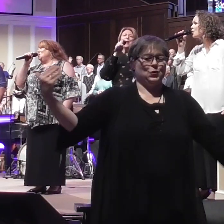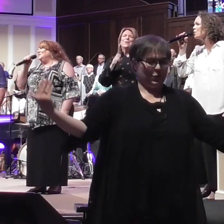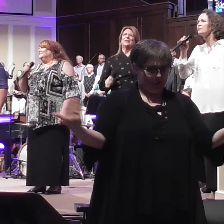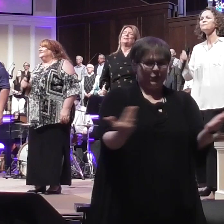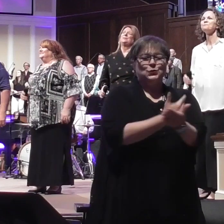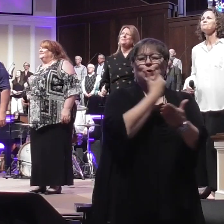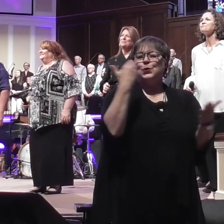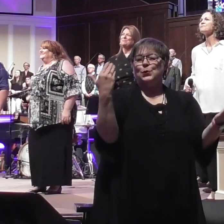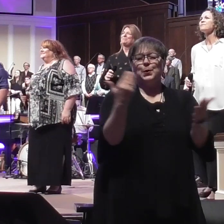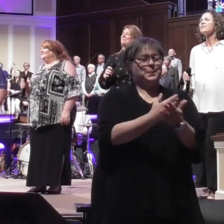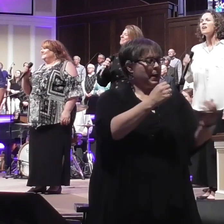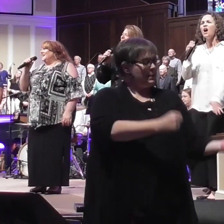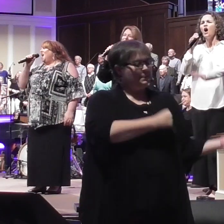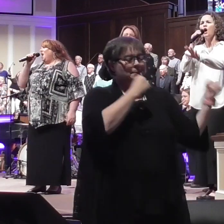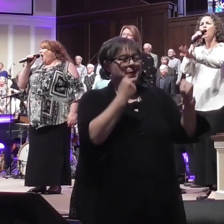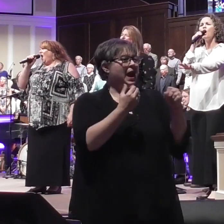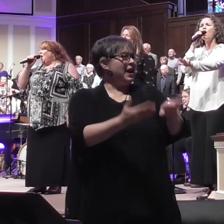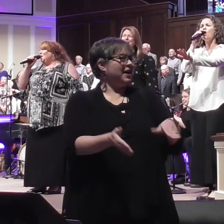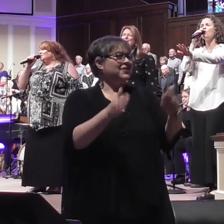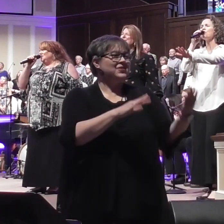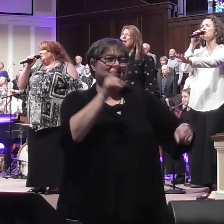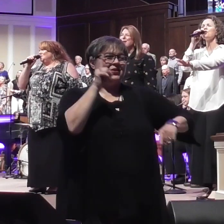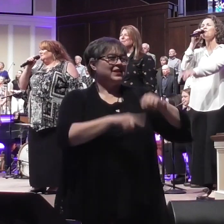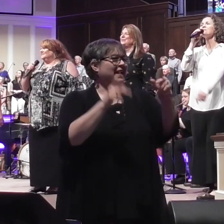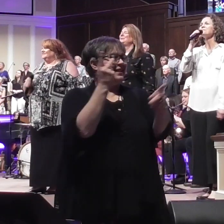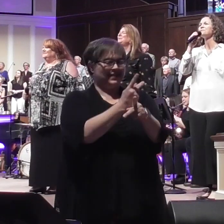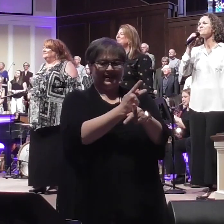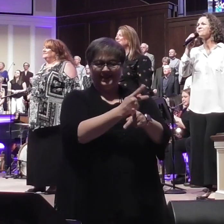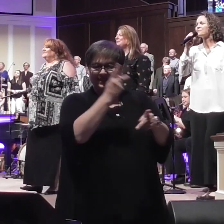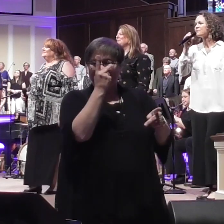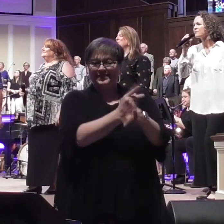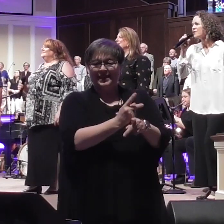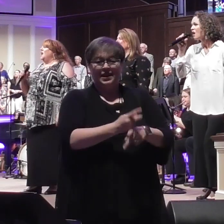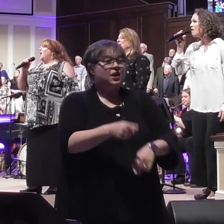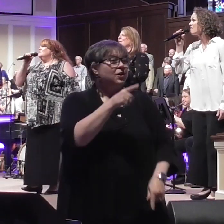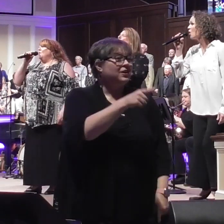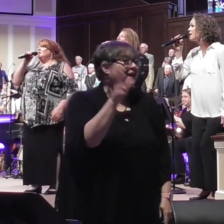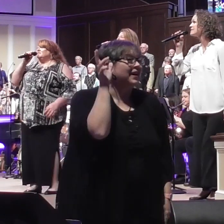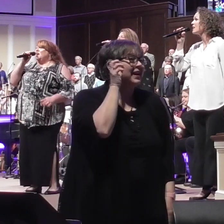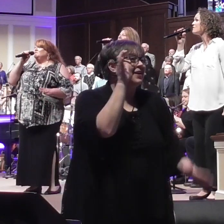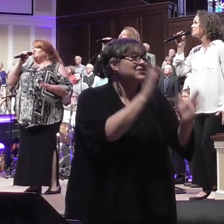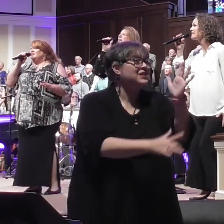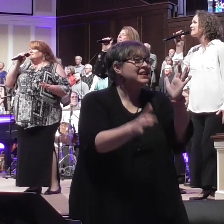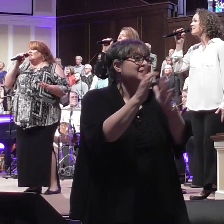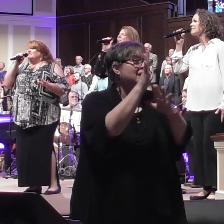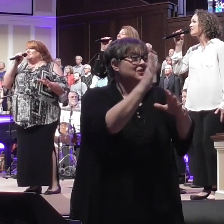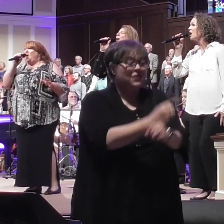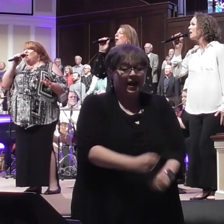Calling us out from the grave like Lazarus. You're brand new, the power of death couldn't hold you. Can't you hear the voice?